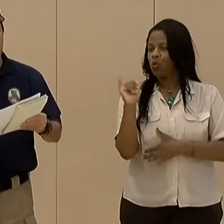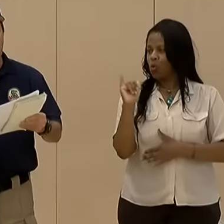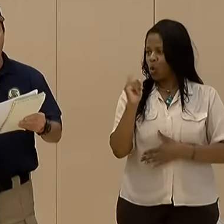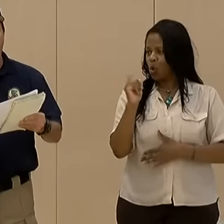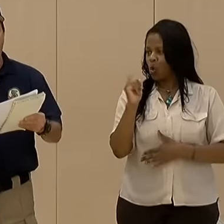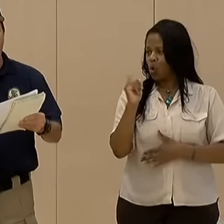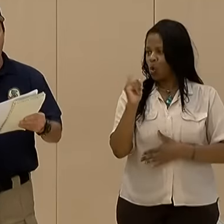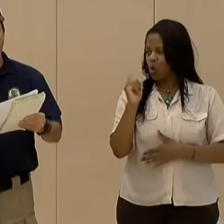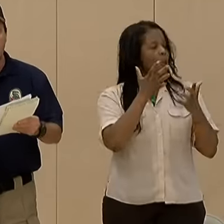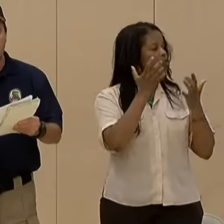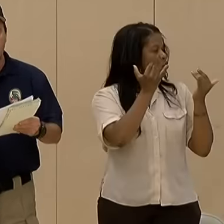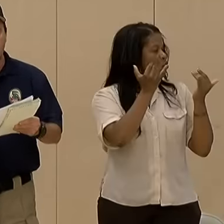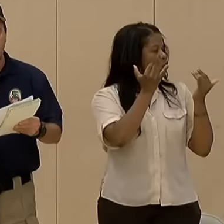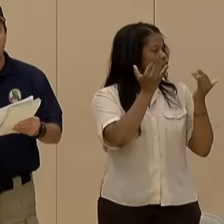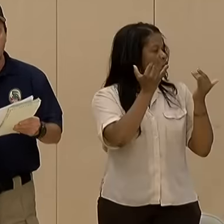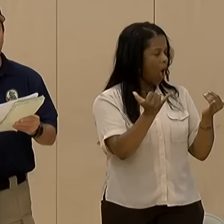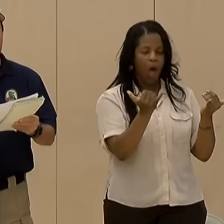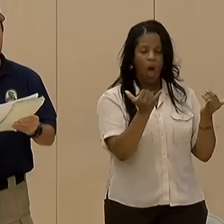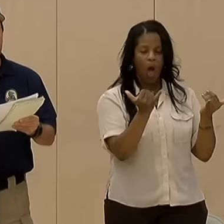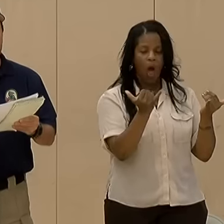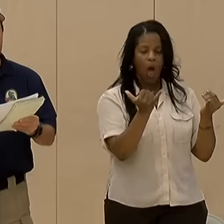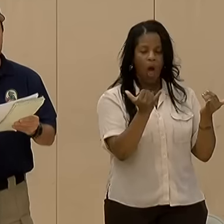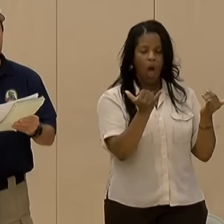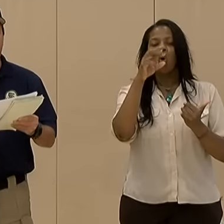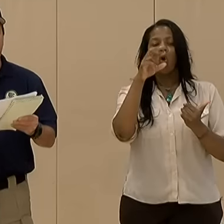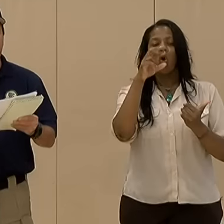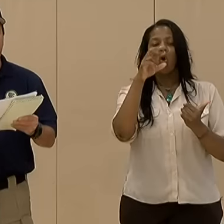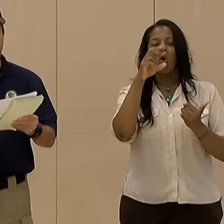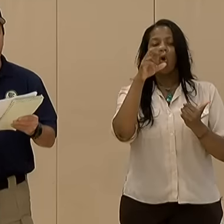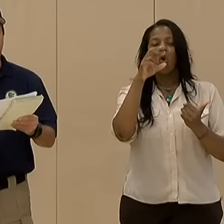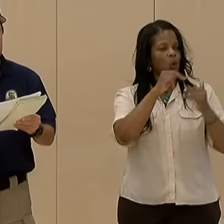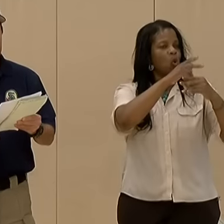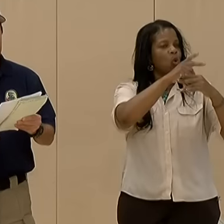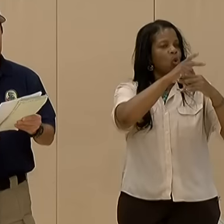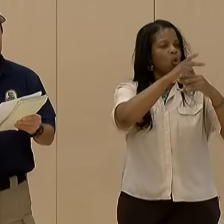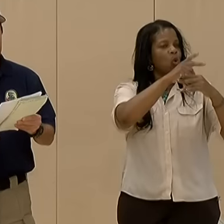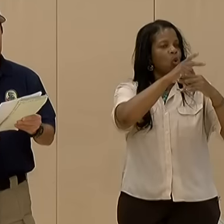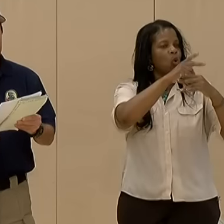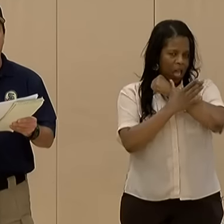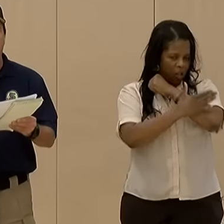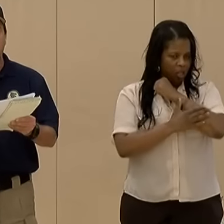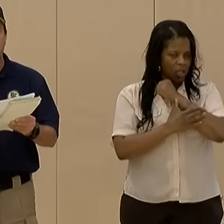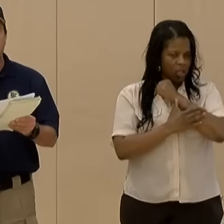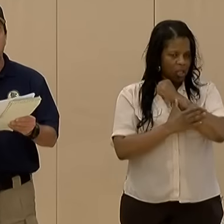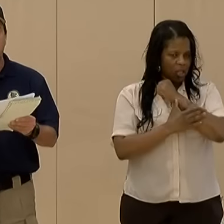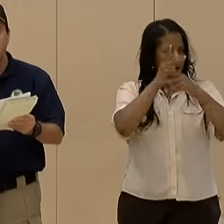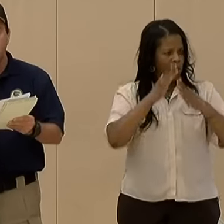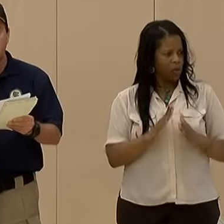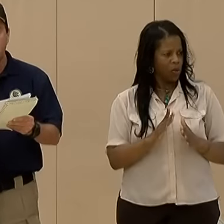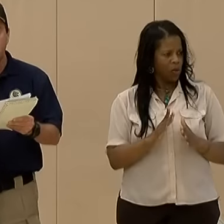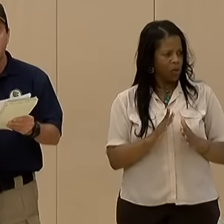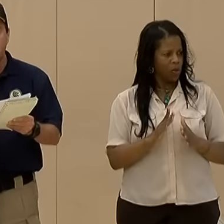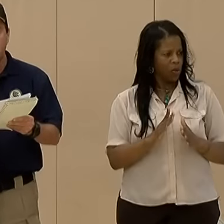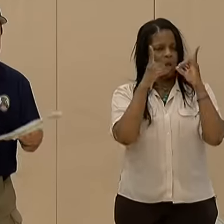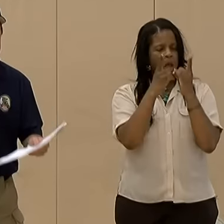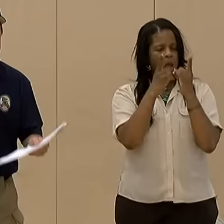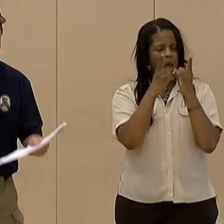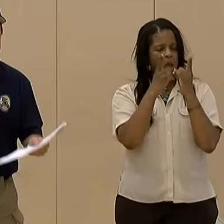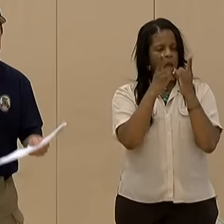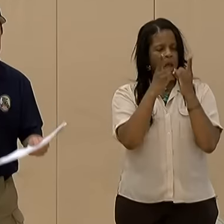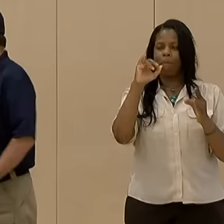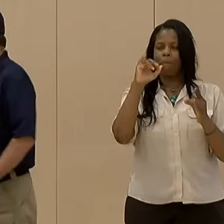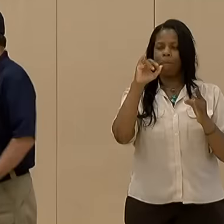would like to now bring up from Kern County the supervisor of the 1st District to make some brief comments, Mick